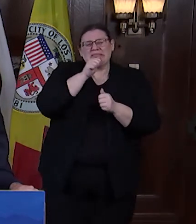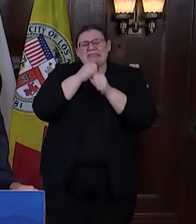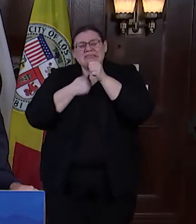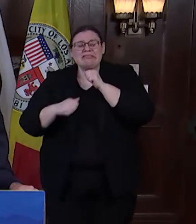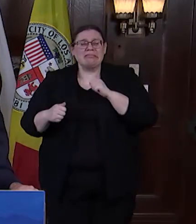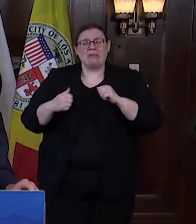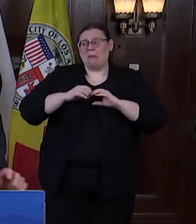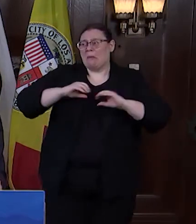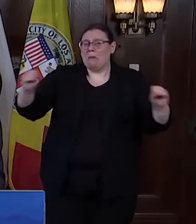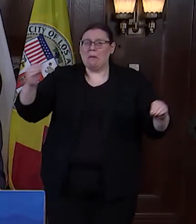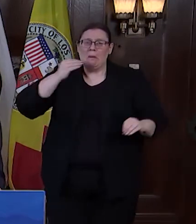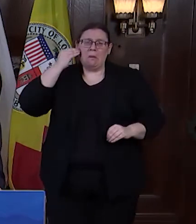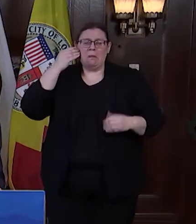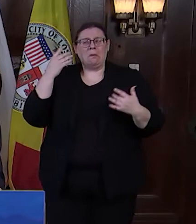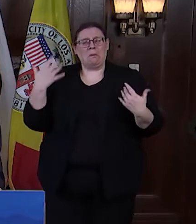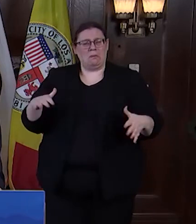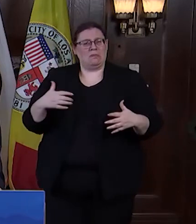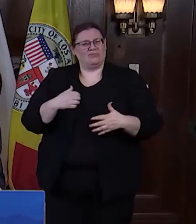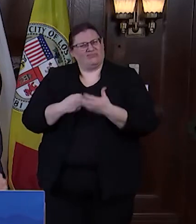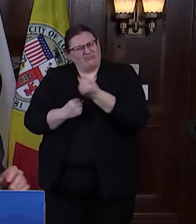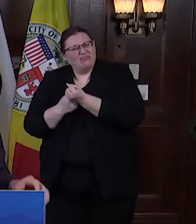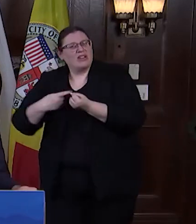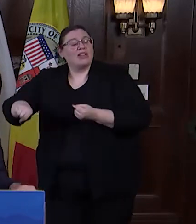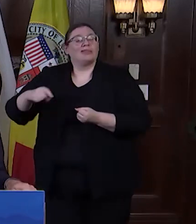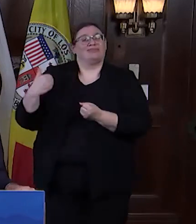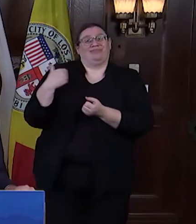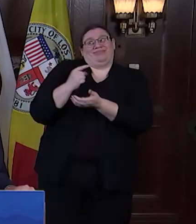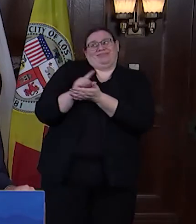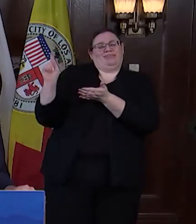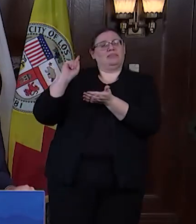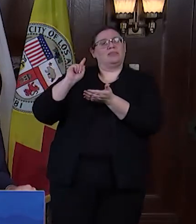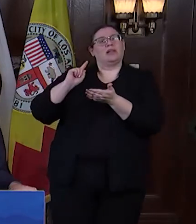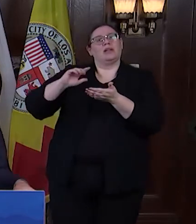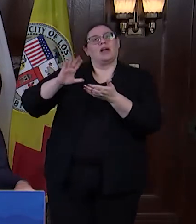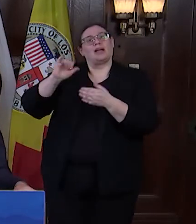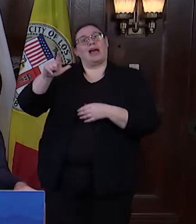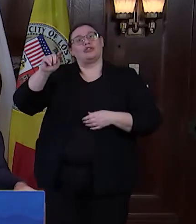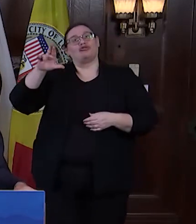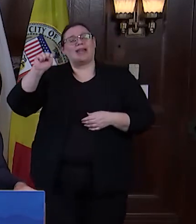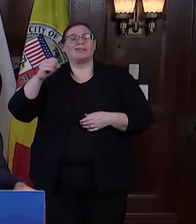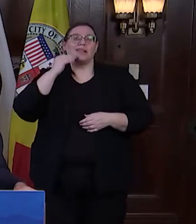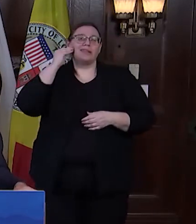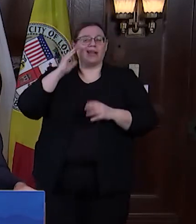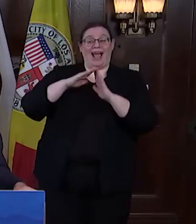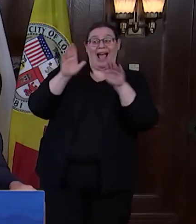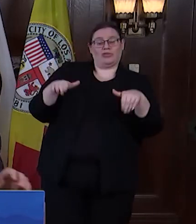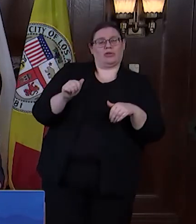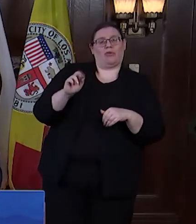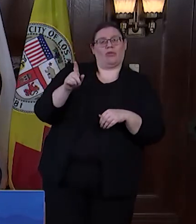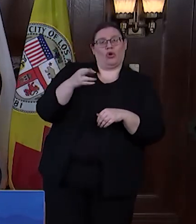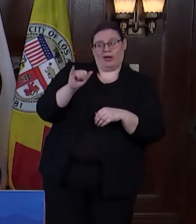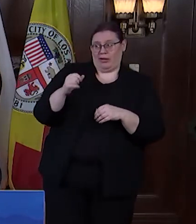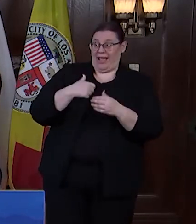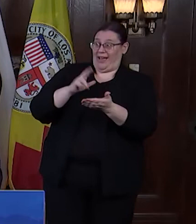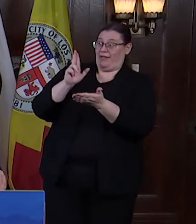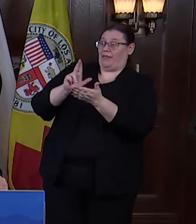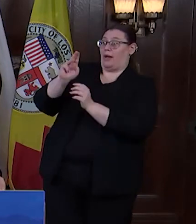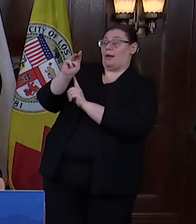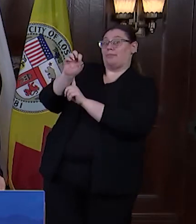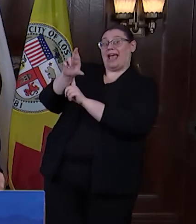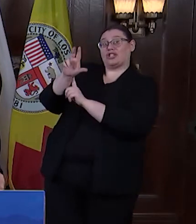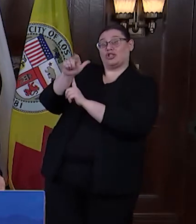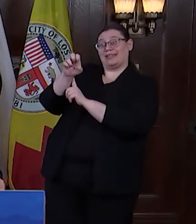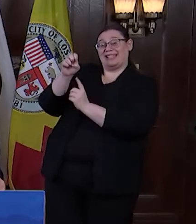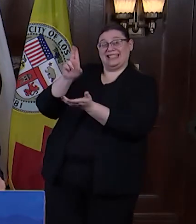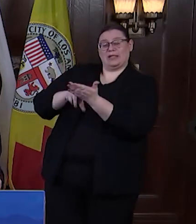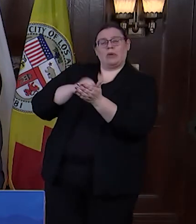homelessness. Over the last few months, our city's housing authority and Caltrans have negotiated a master lease that will allow us to lease from the state up to